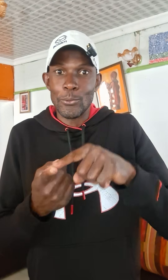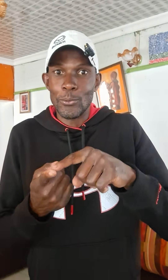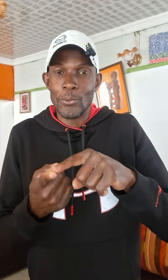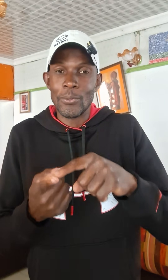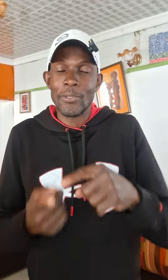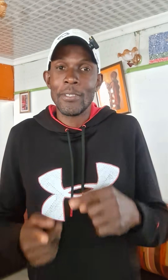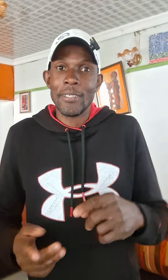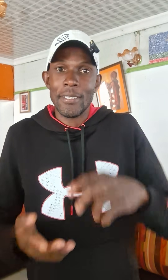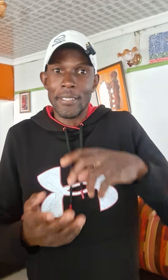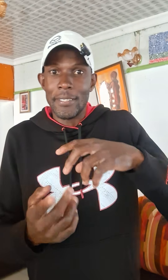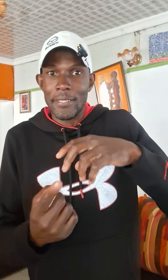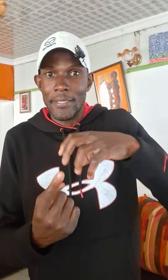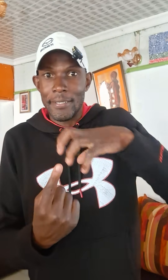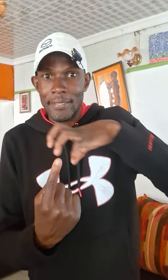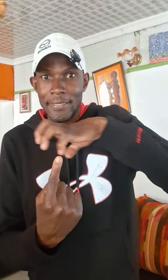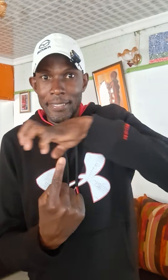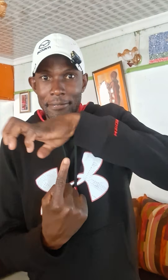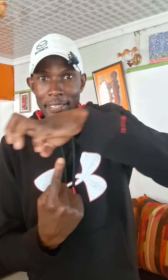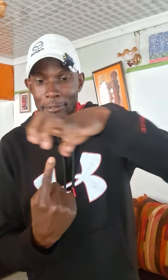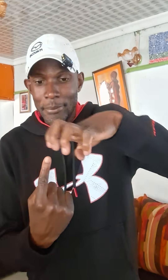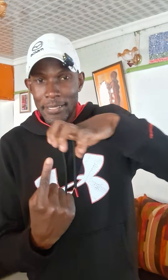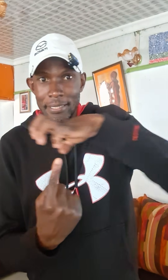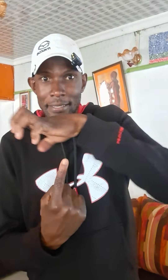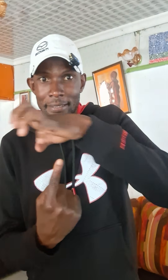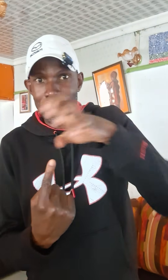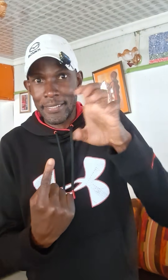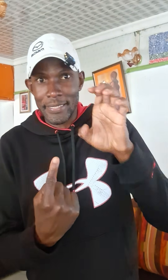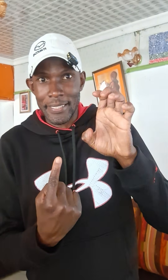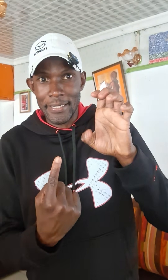to the environment, letter E,